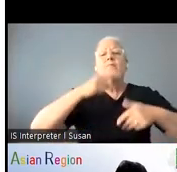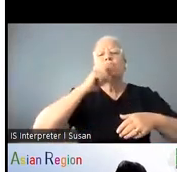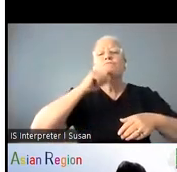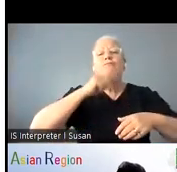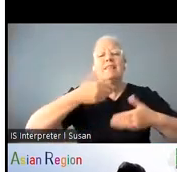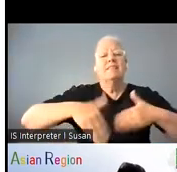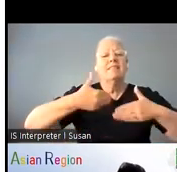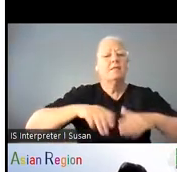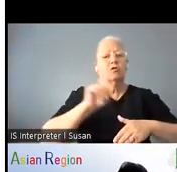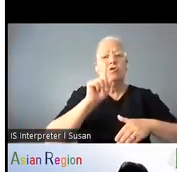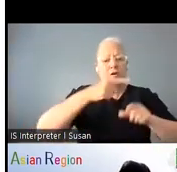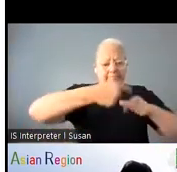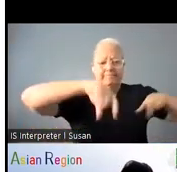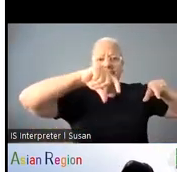found,